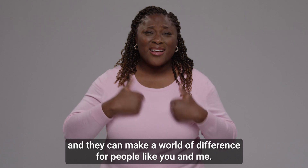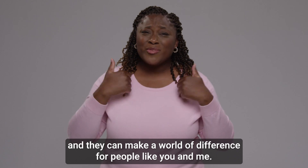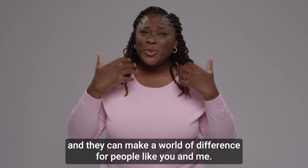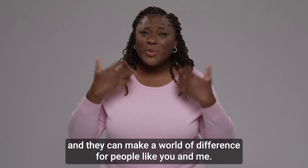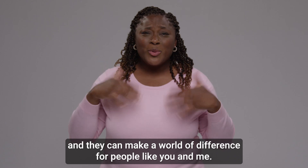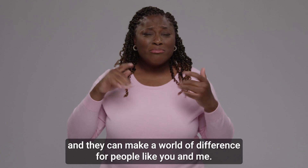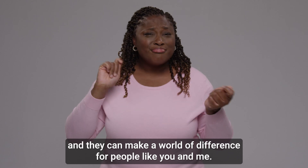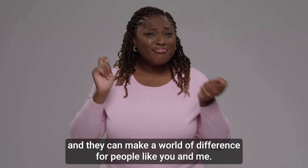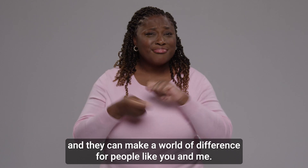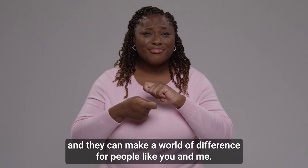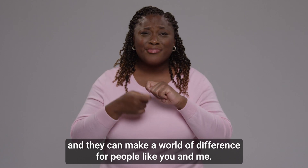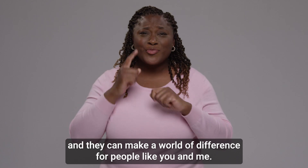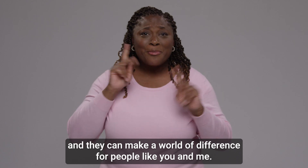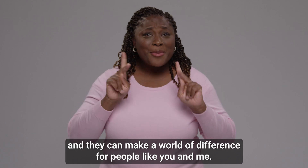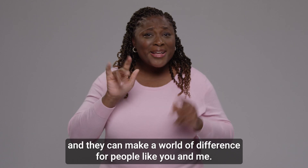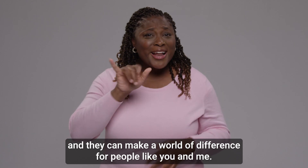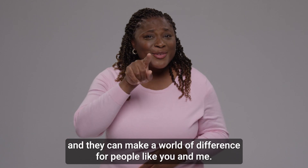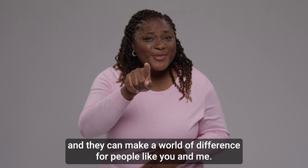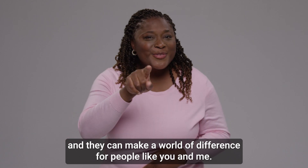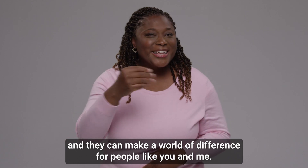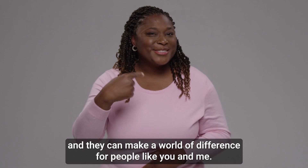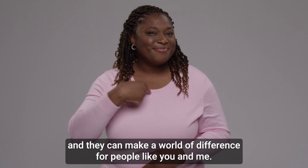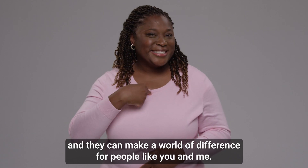world of difference for people like you and me.